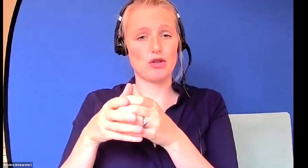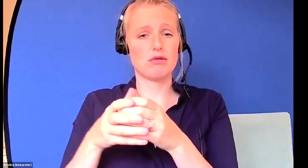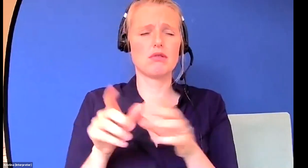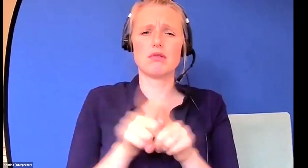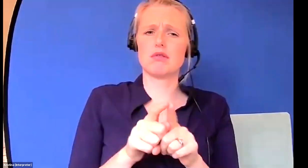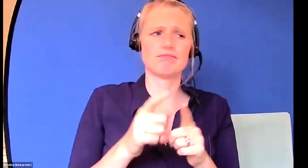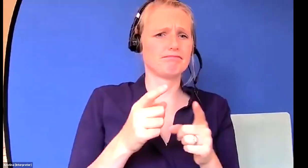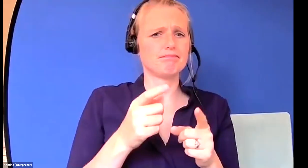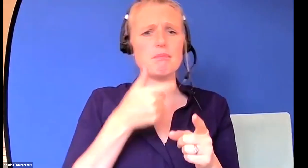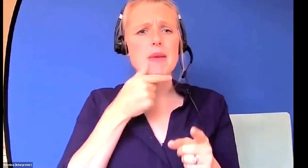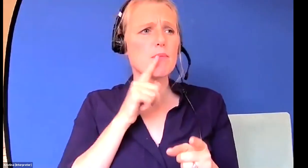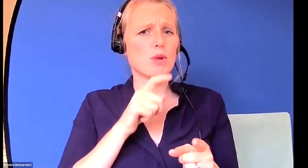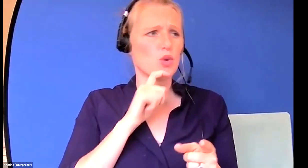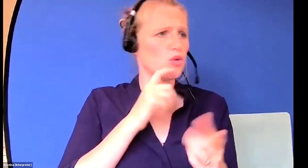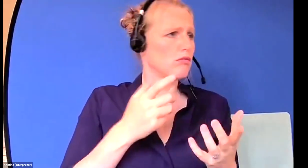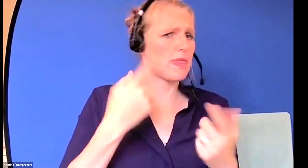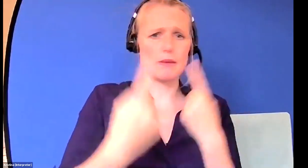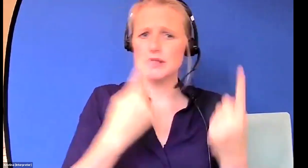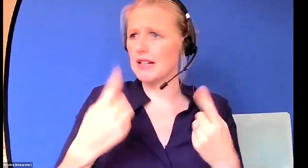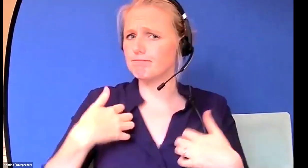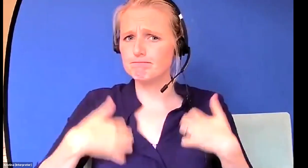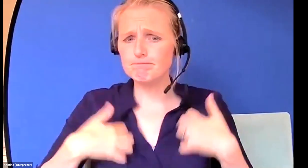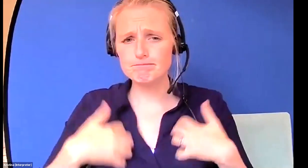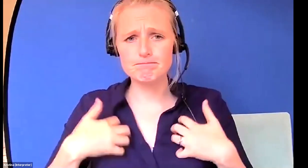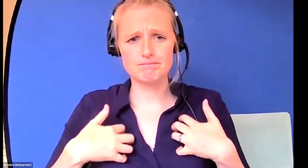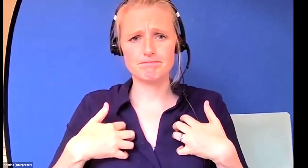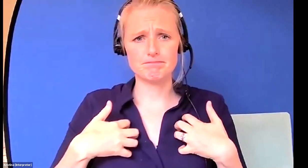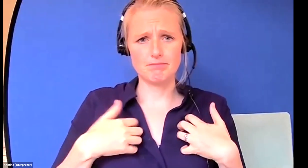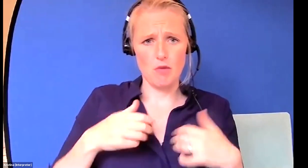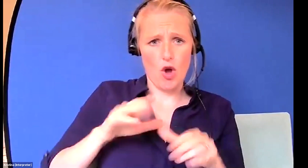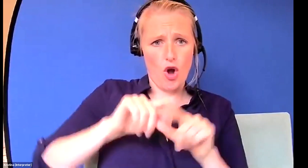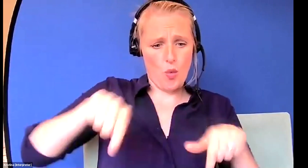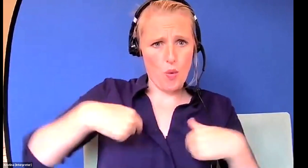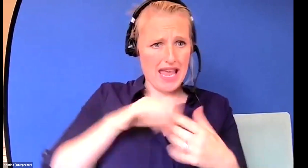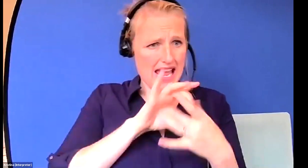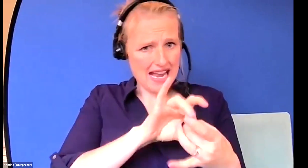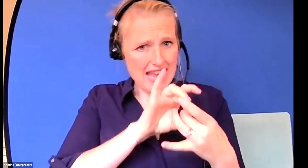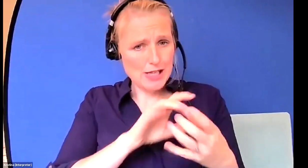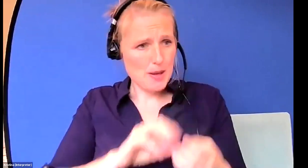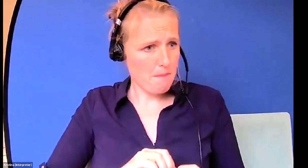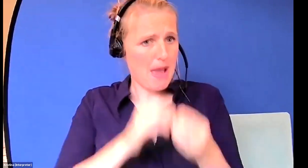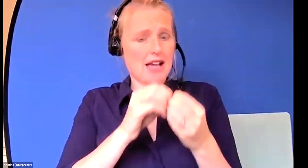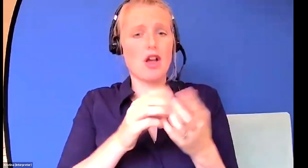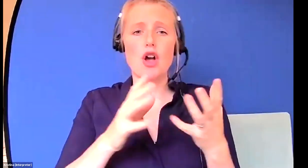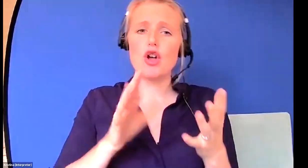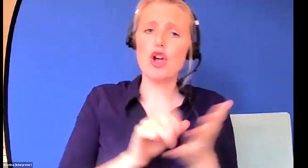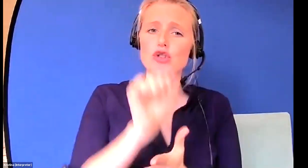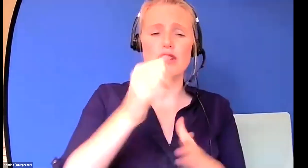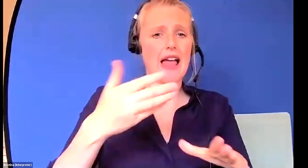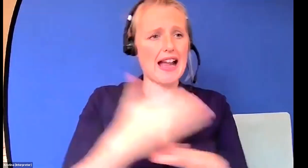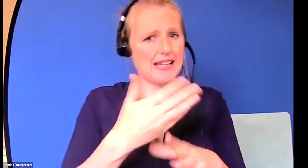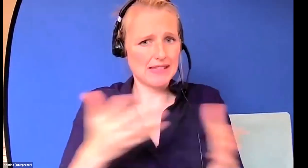generally interested in topics of how we engage with and manage cultural and creative activities here